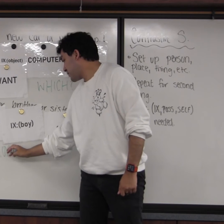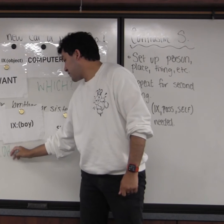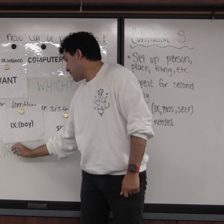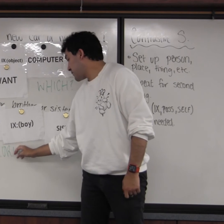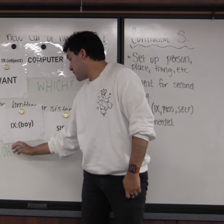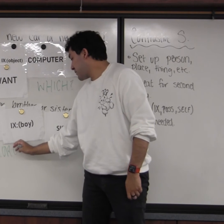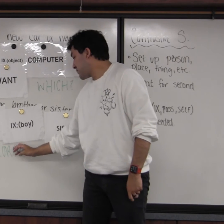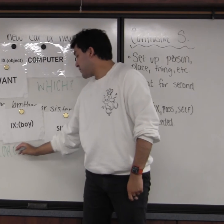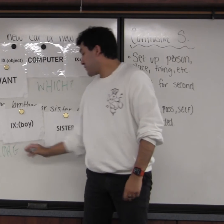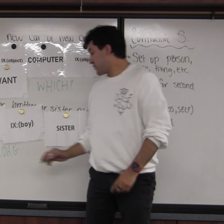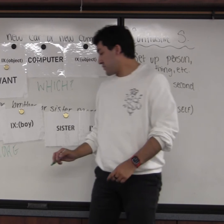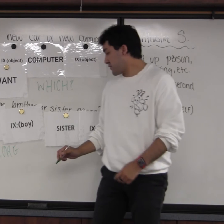And I don't have a sign for more.